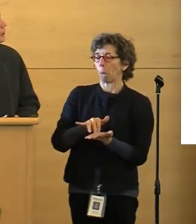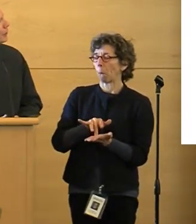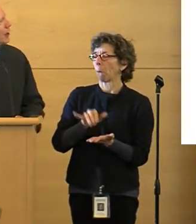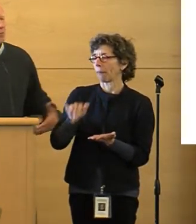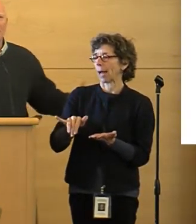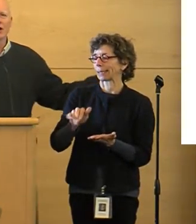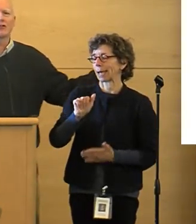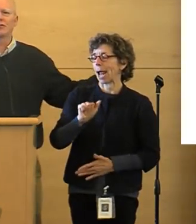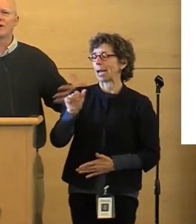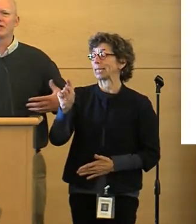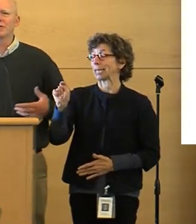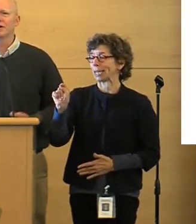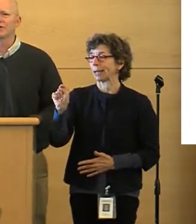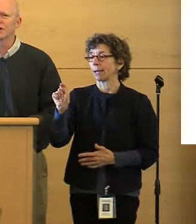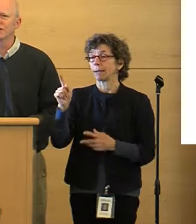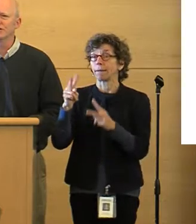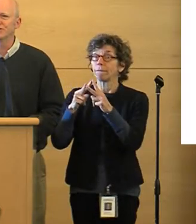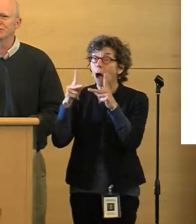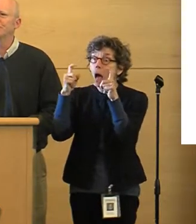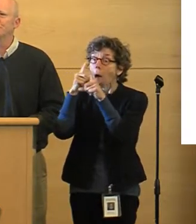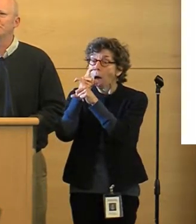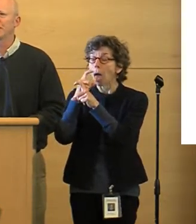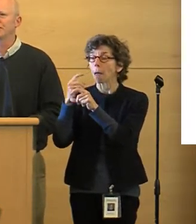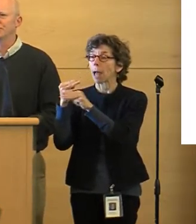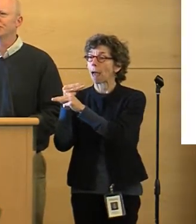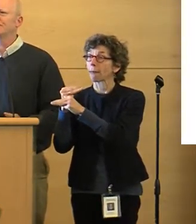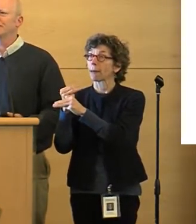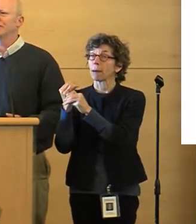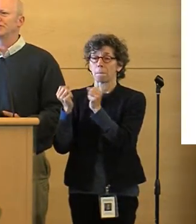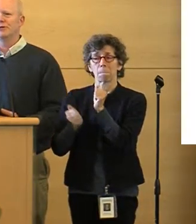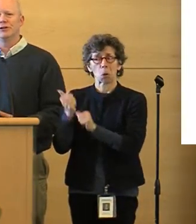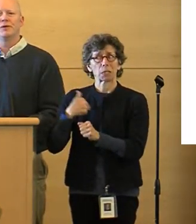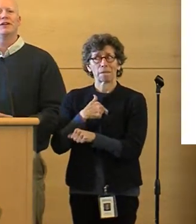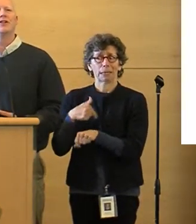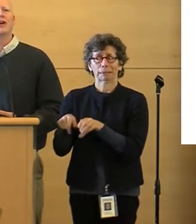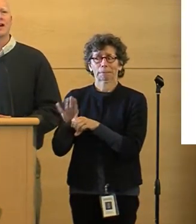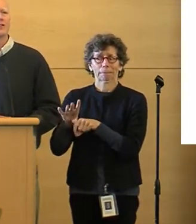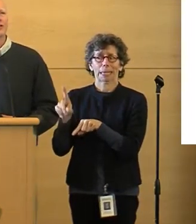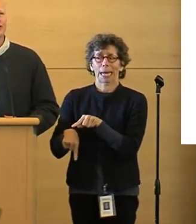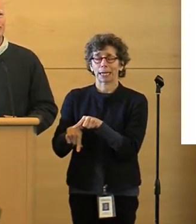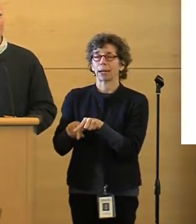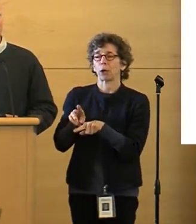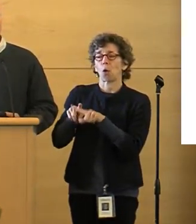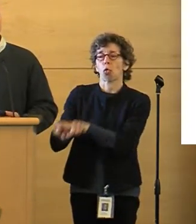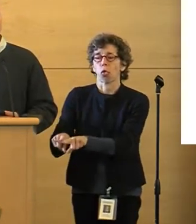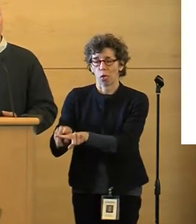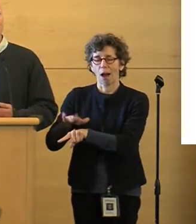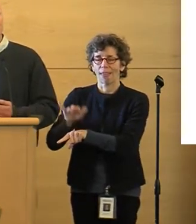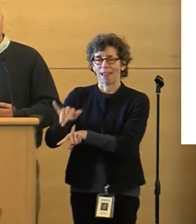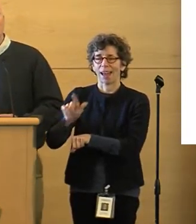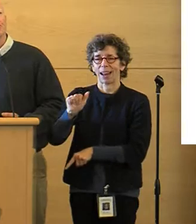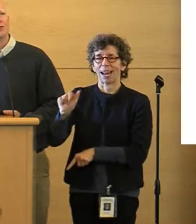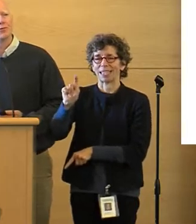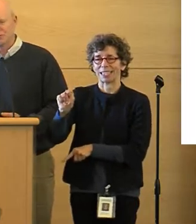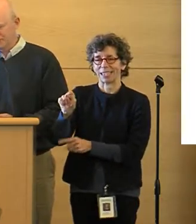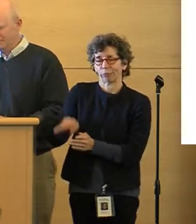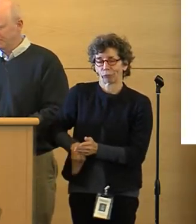A calculator is an assistive technology for somebody who is not able to perform